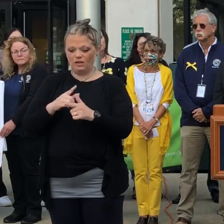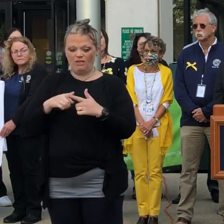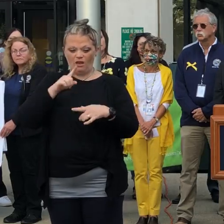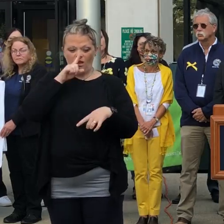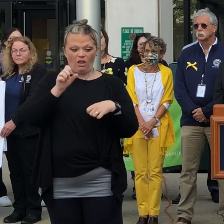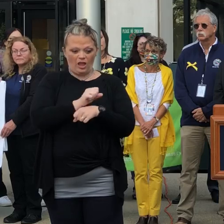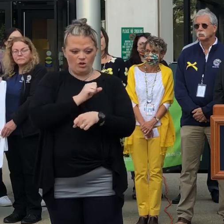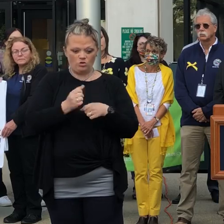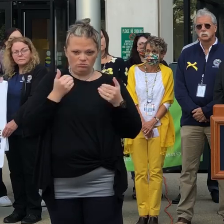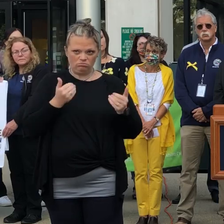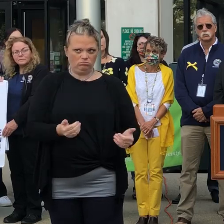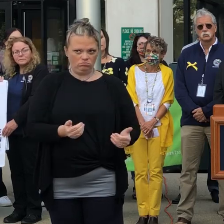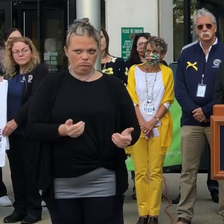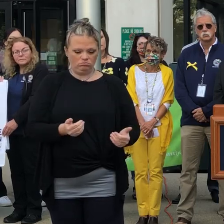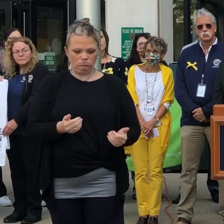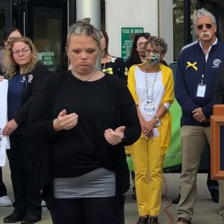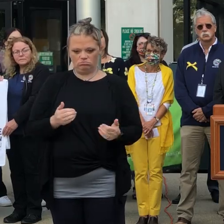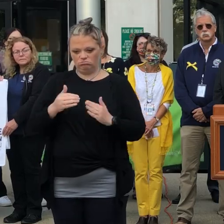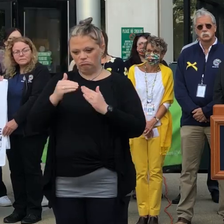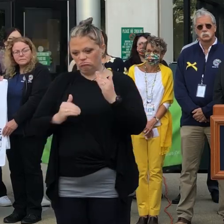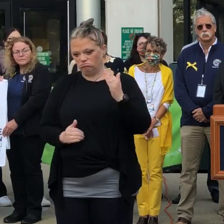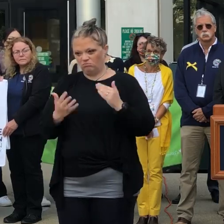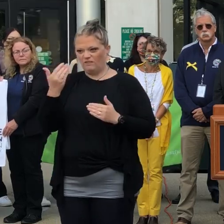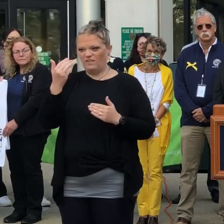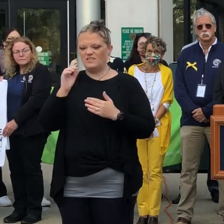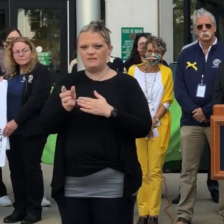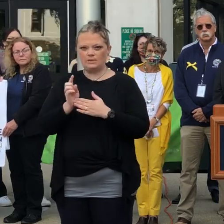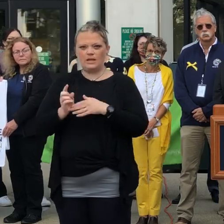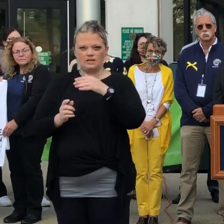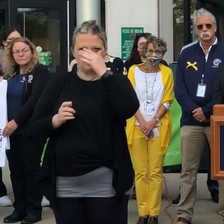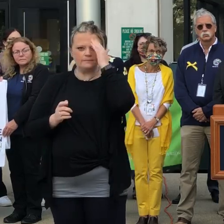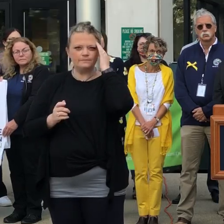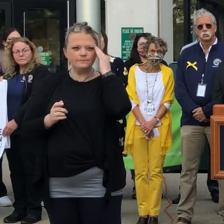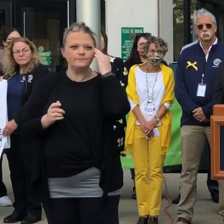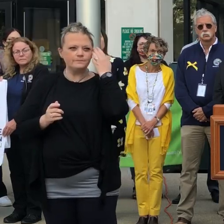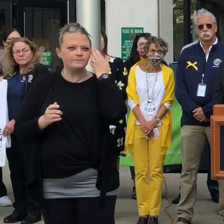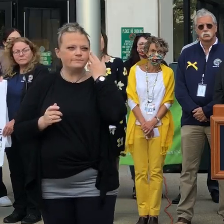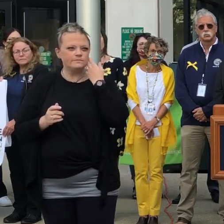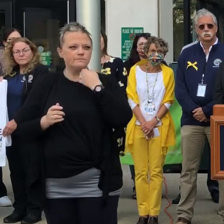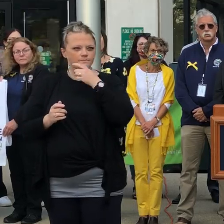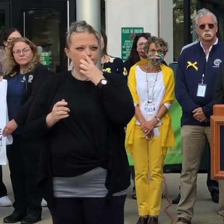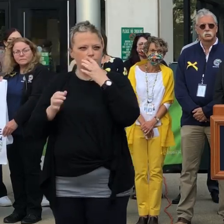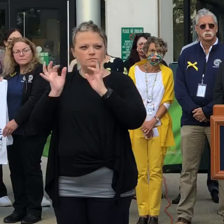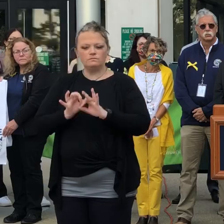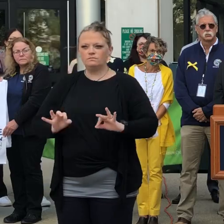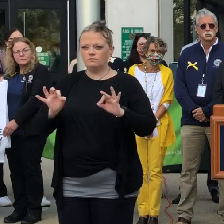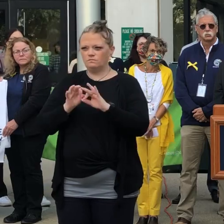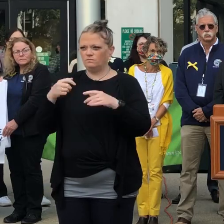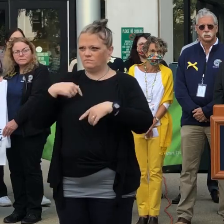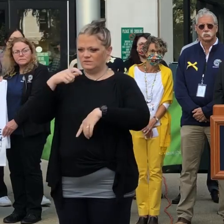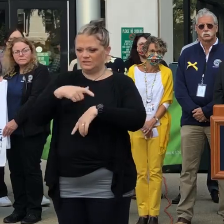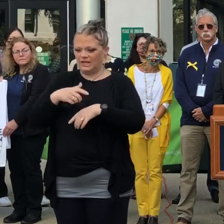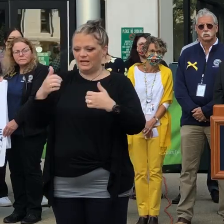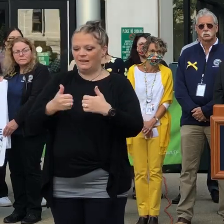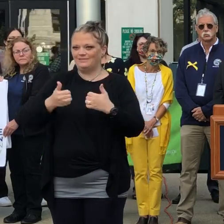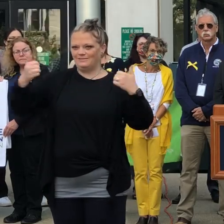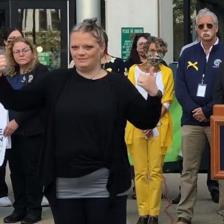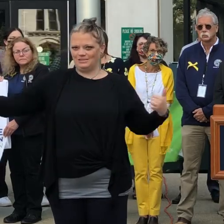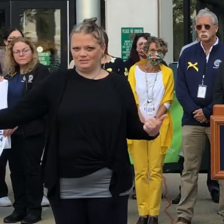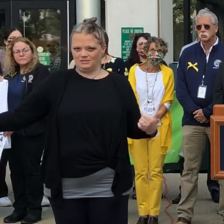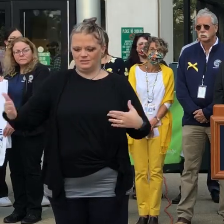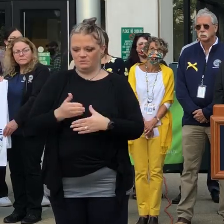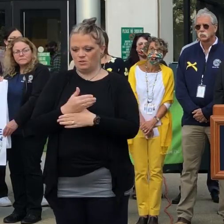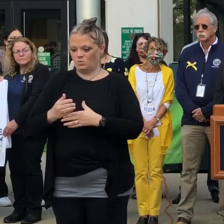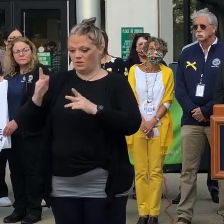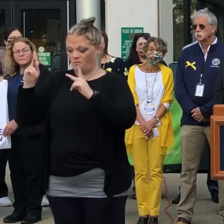making the act is less than about 15 minutes. It is important to put time and distance between a